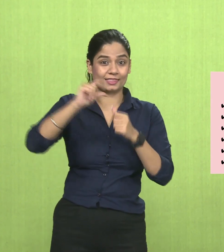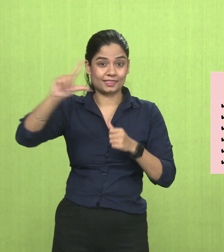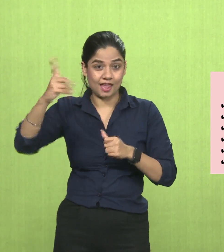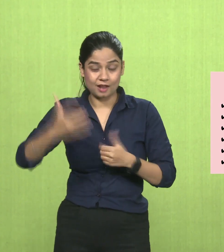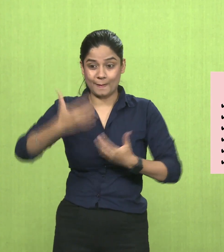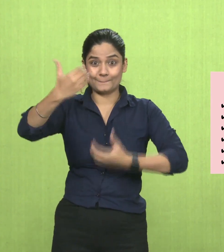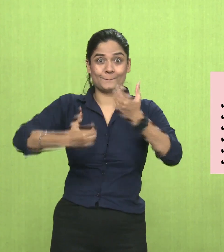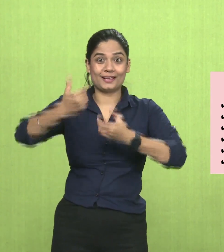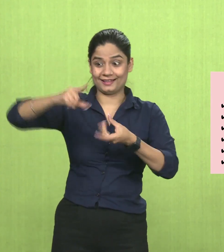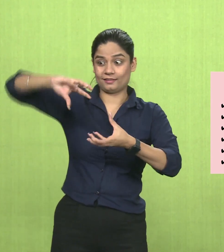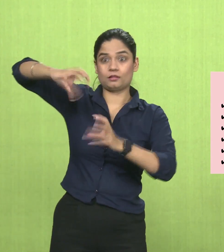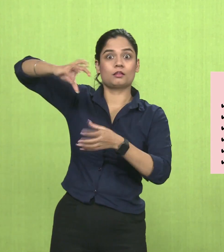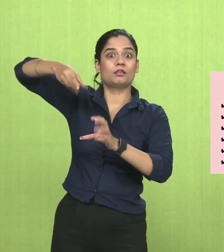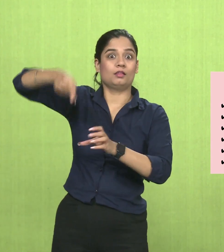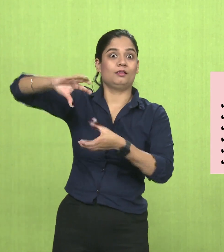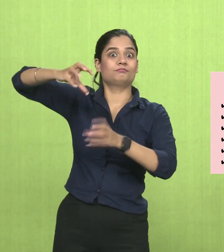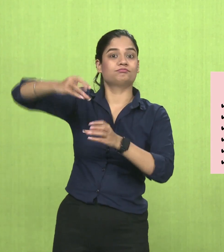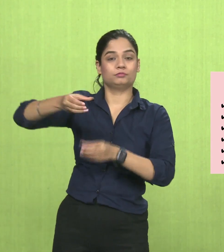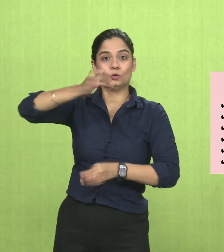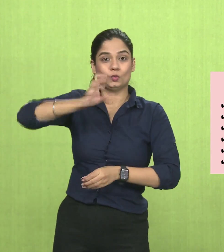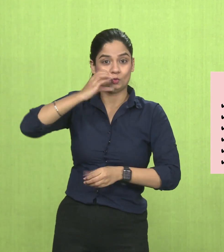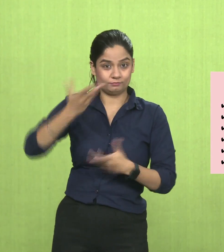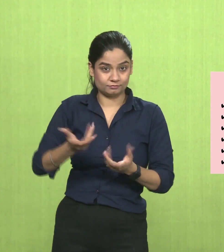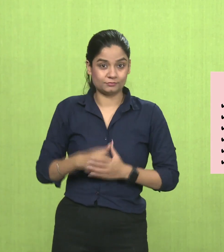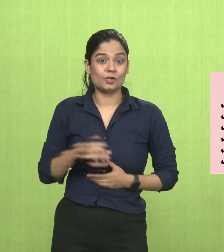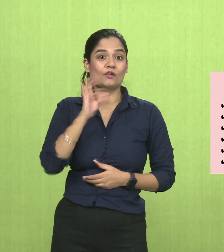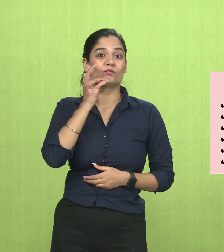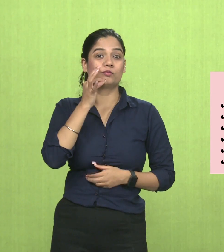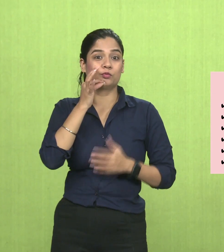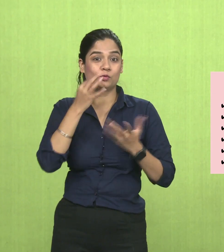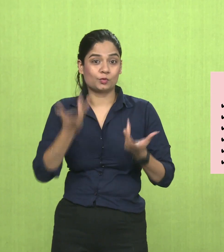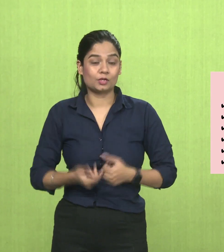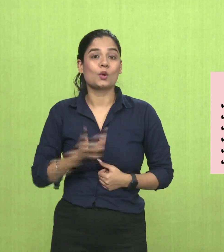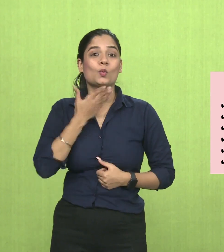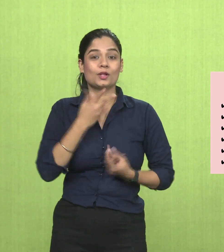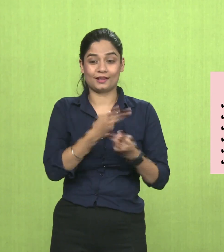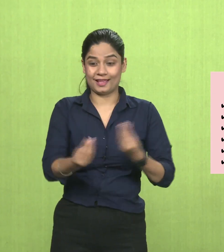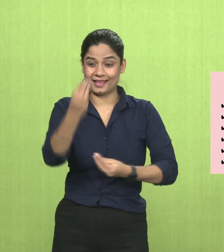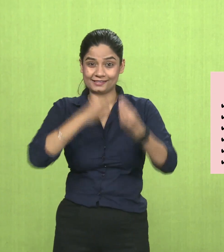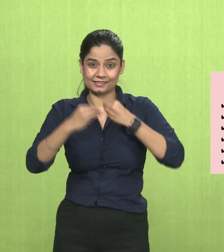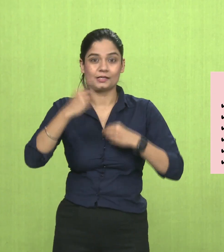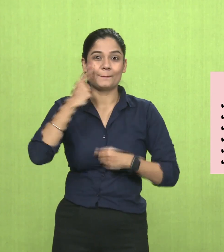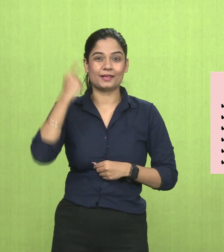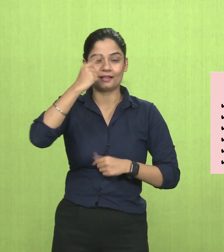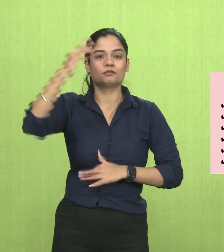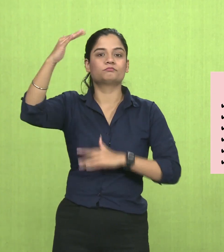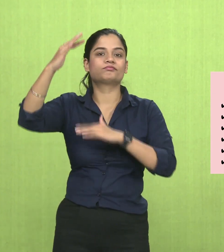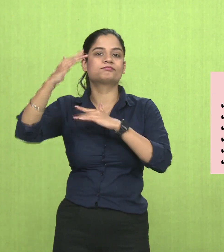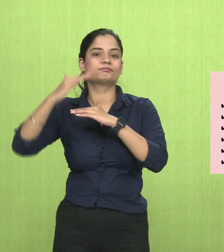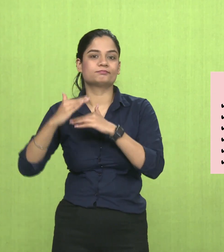dal, skimmed milk. Remember I told you about skimmed milk? Fruits, sugar, etc. It